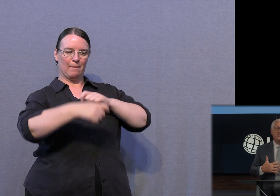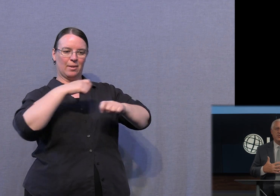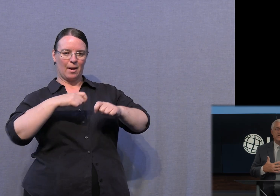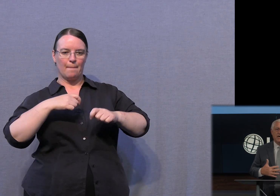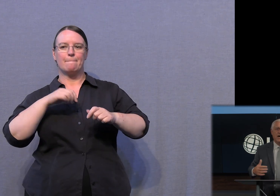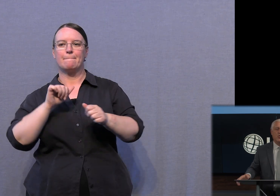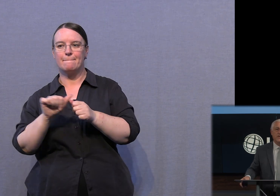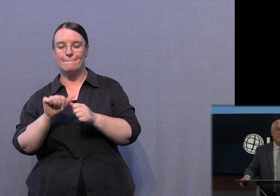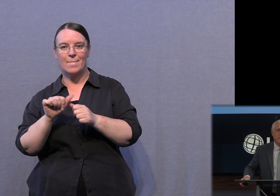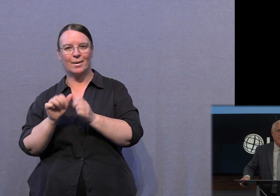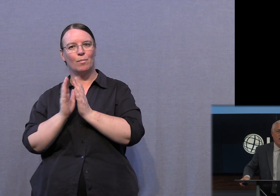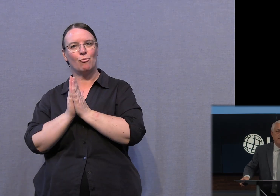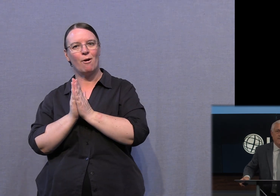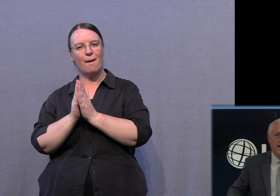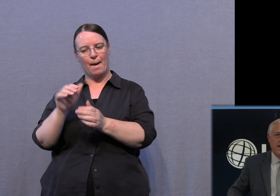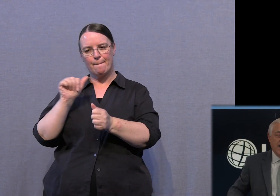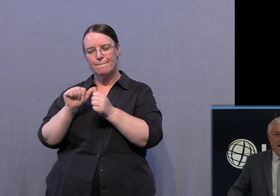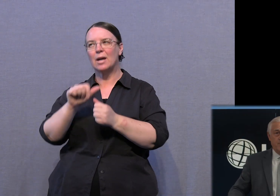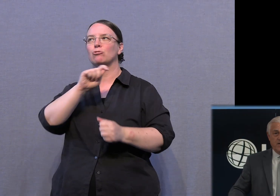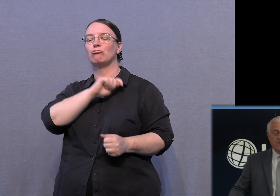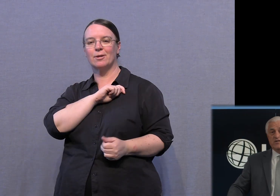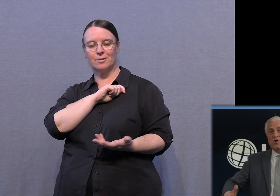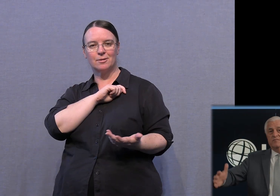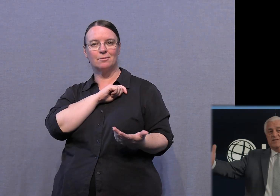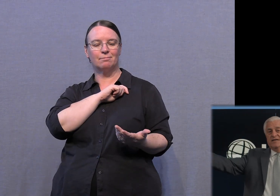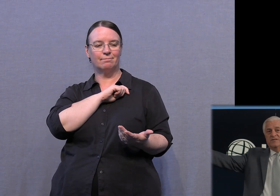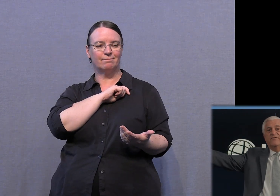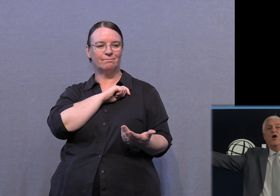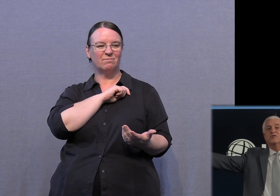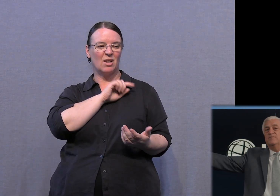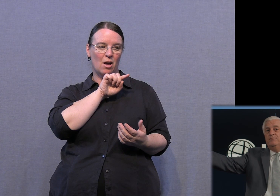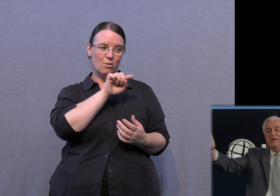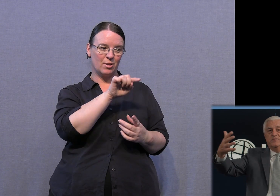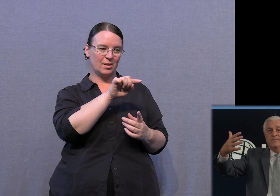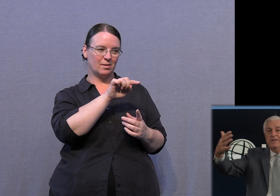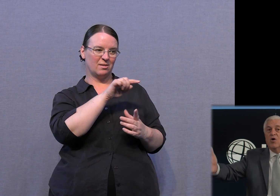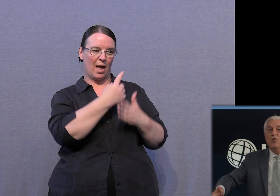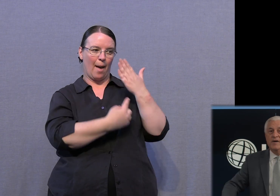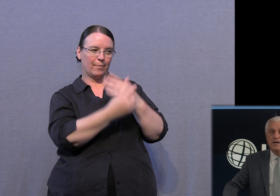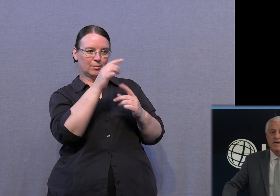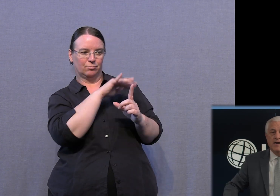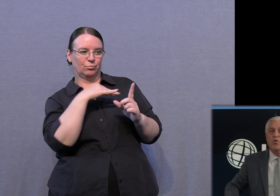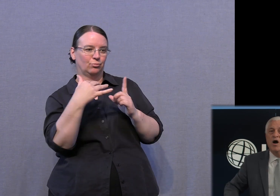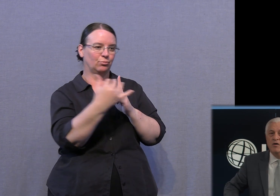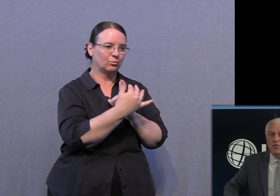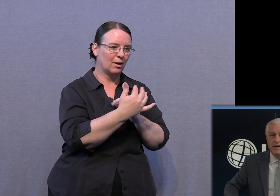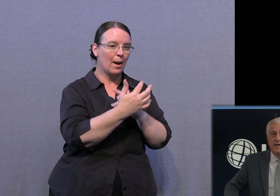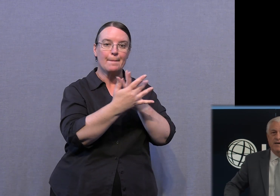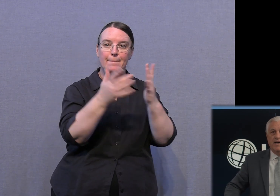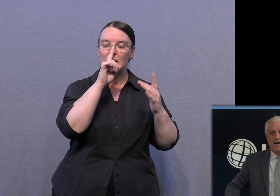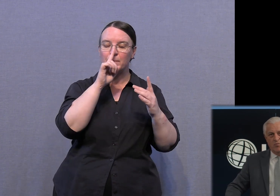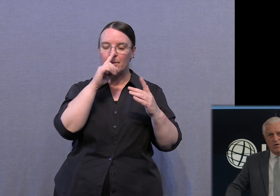pray and trust God more than ever before. And I believe these circumstances have caused many people to be more open and more